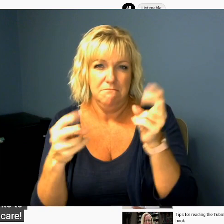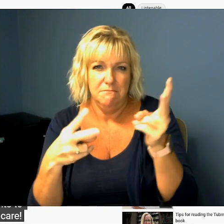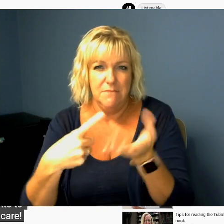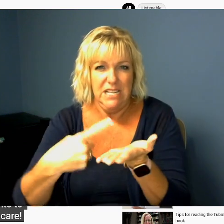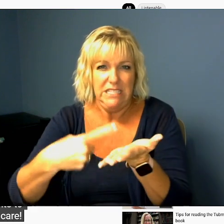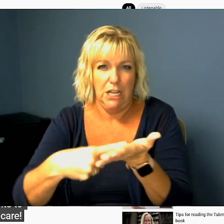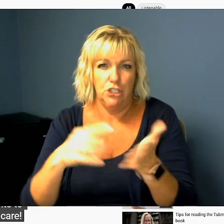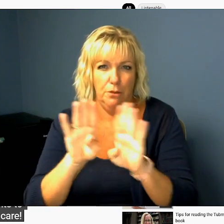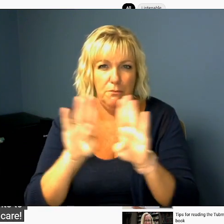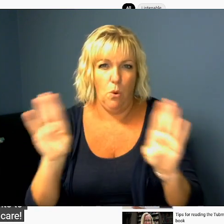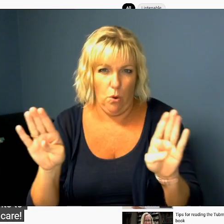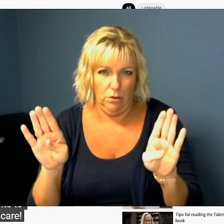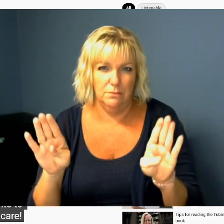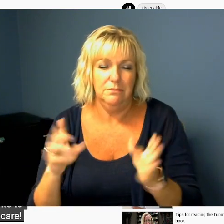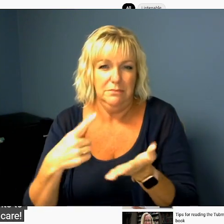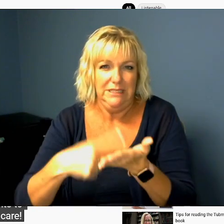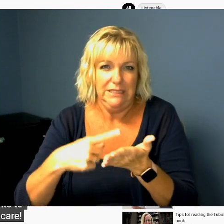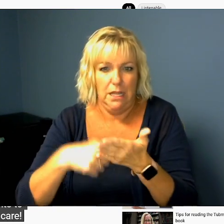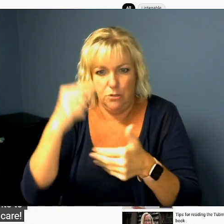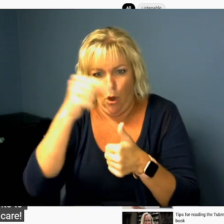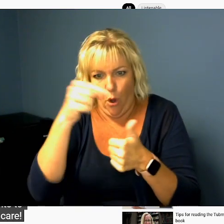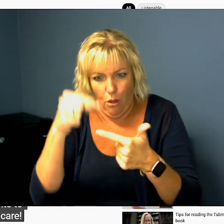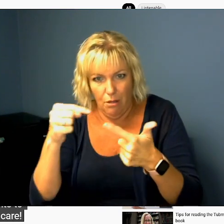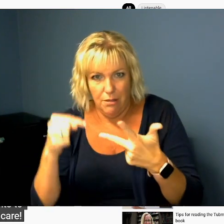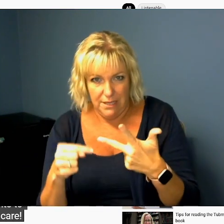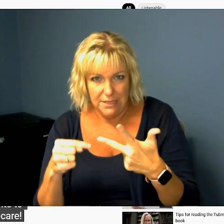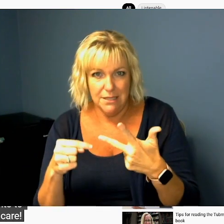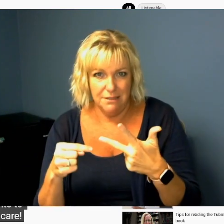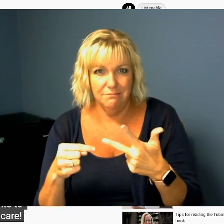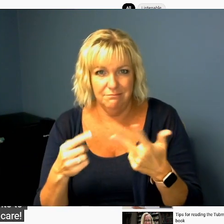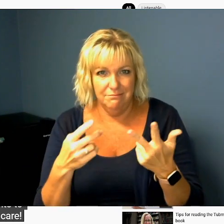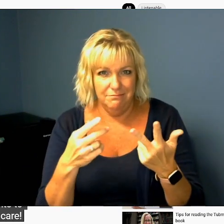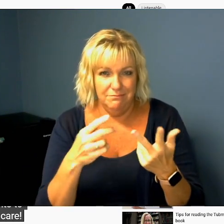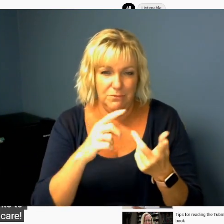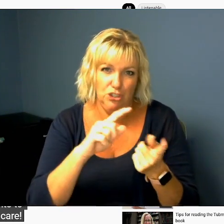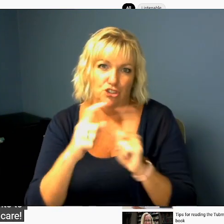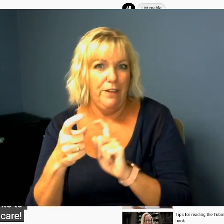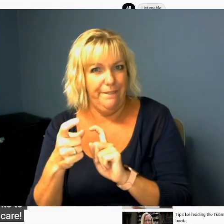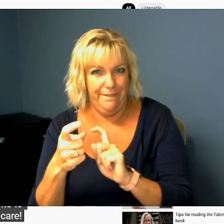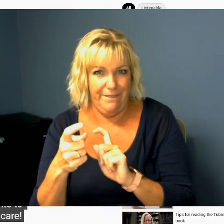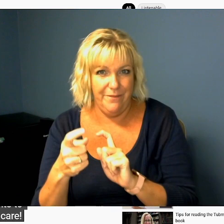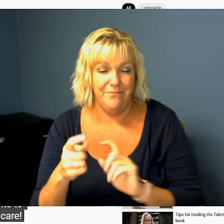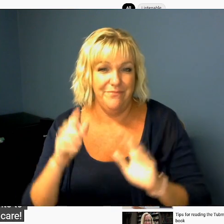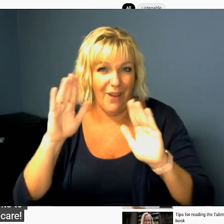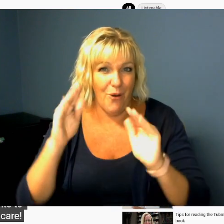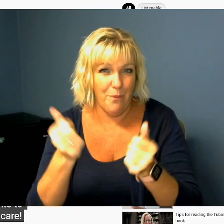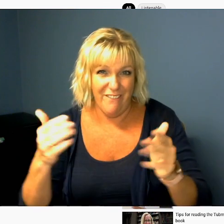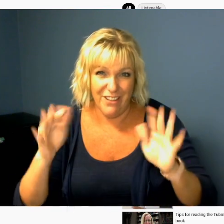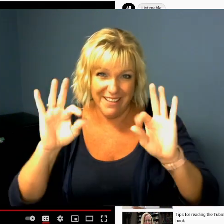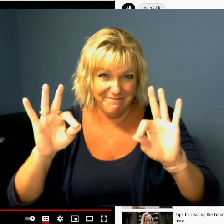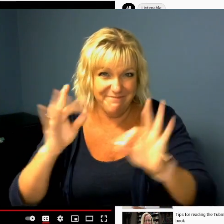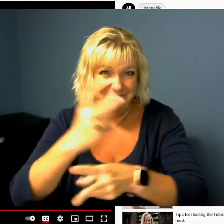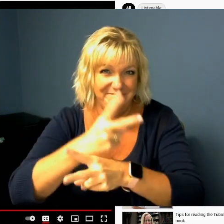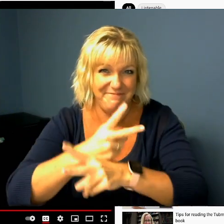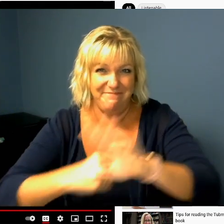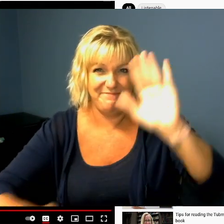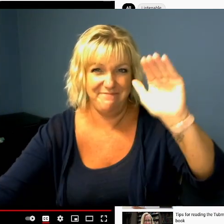shift from servants to slave. Okay, I hope you're doing well. Take care.